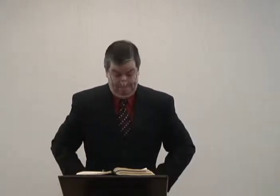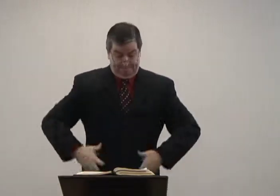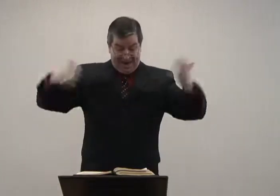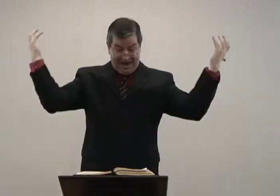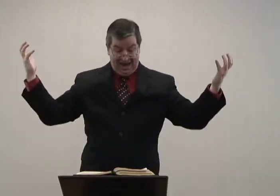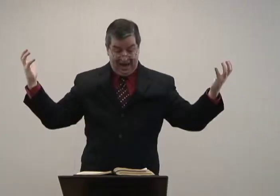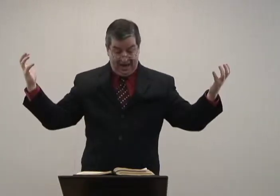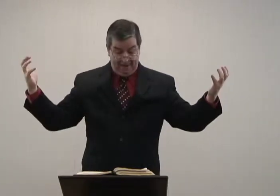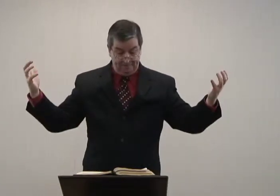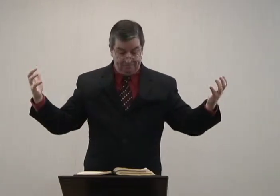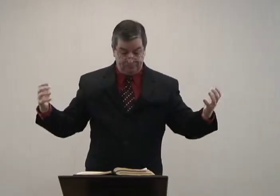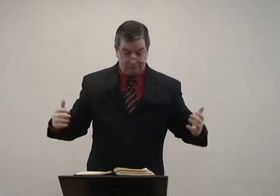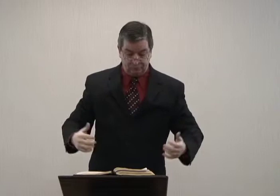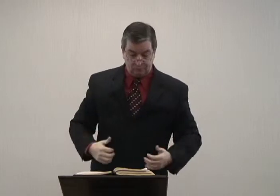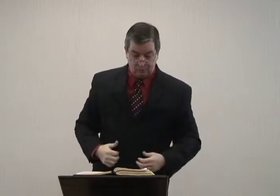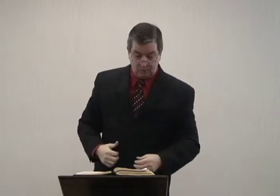Jesus was furious.